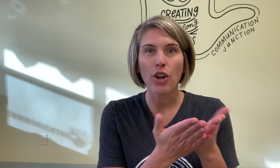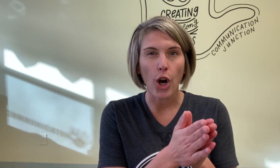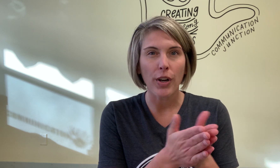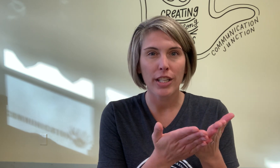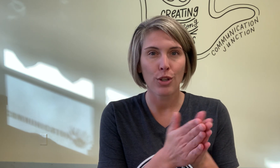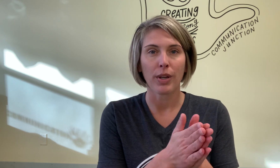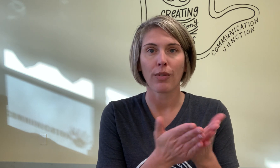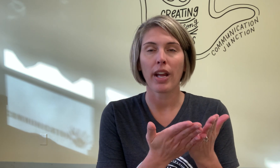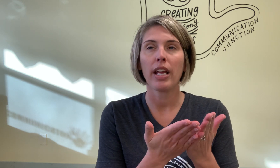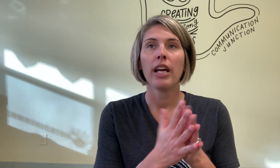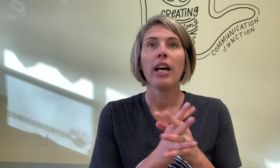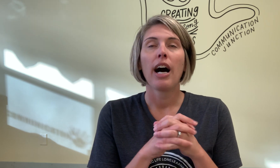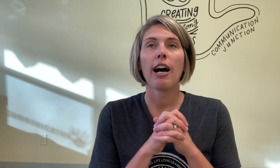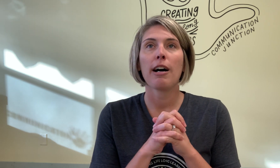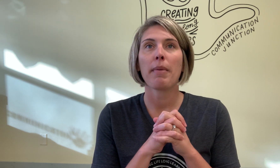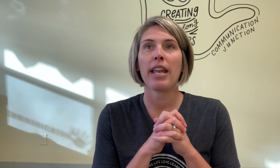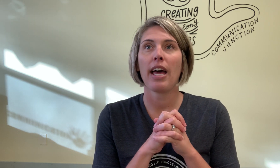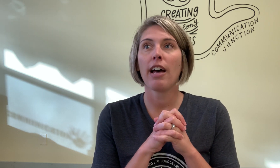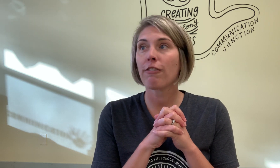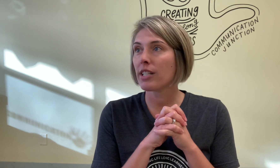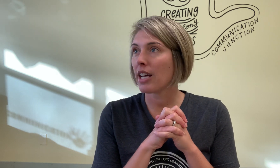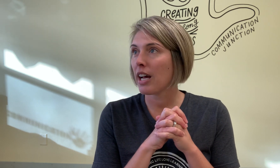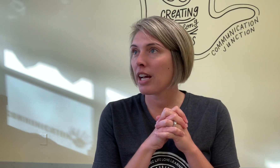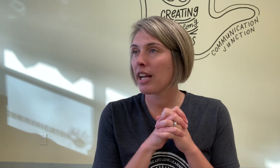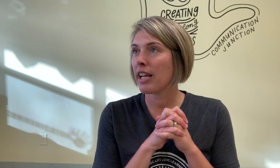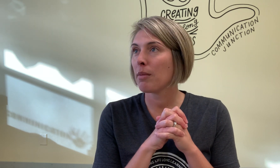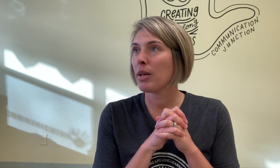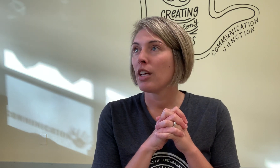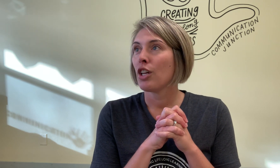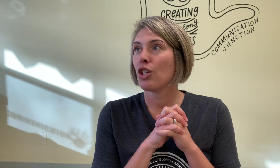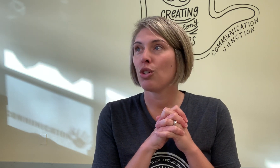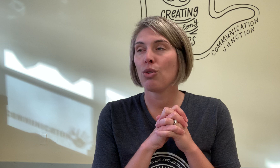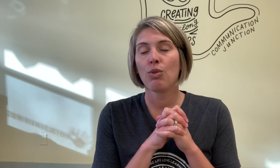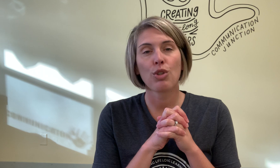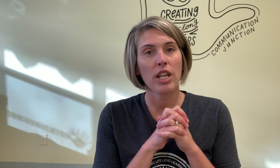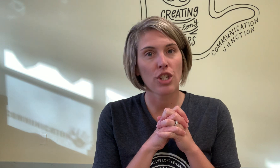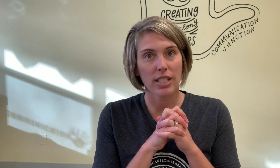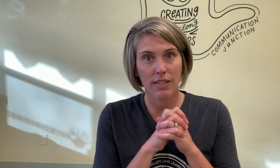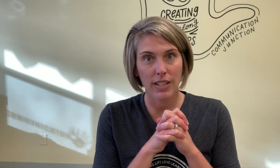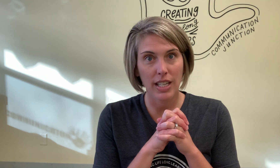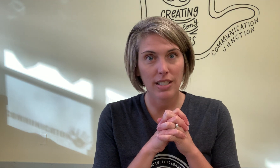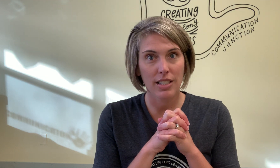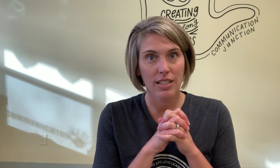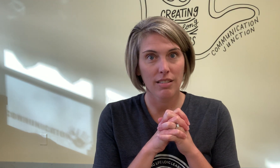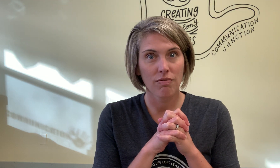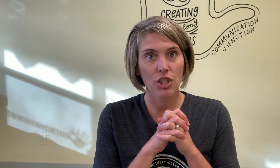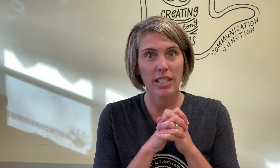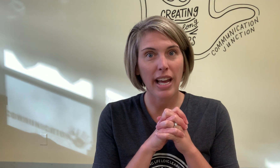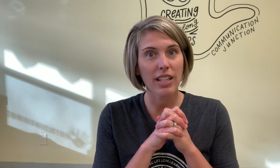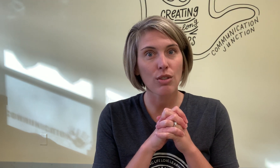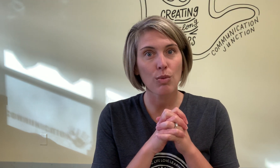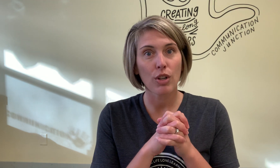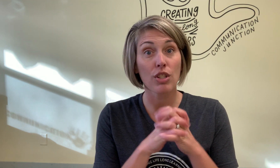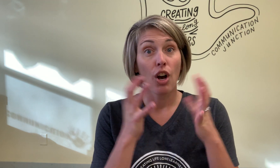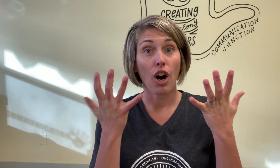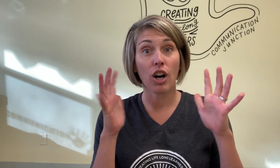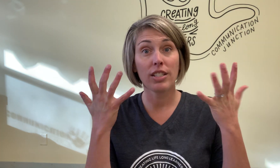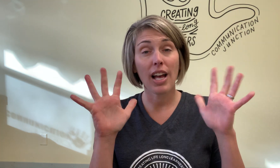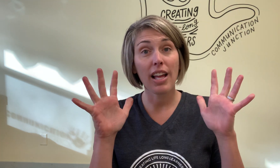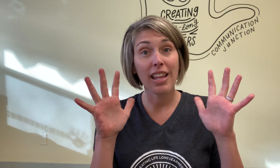already doing, right? And every time you change activities, just add in those words, all done,